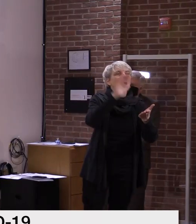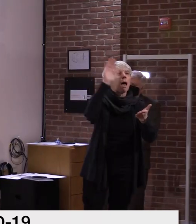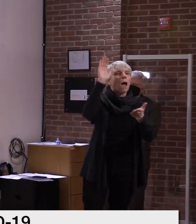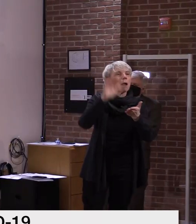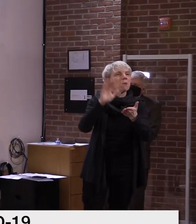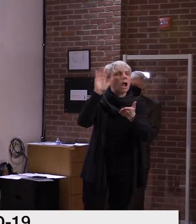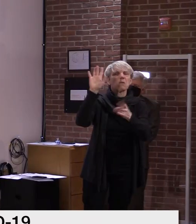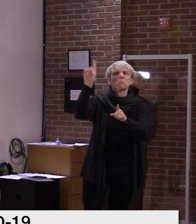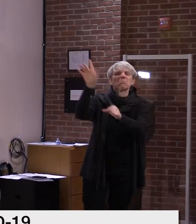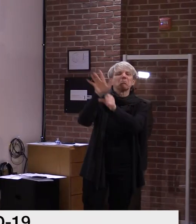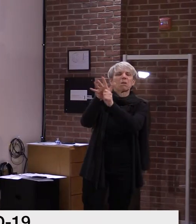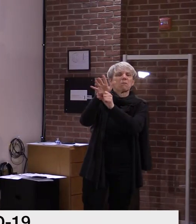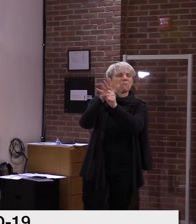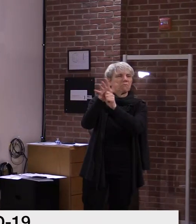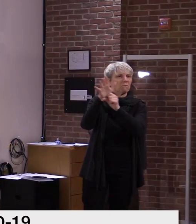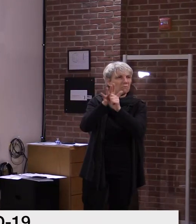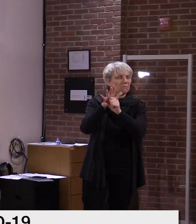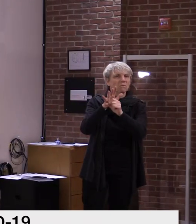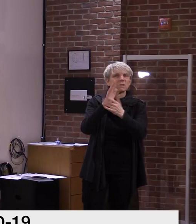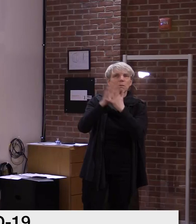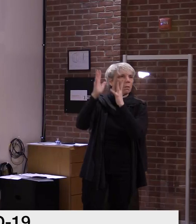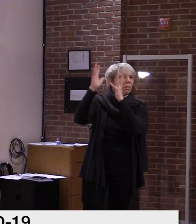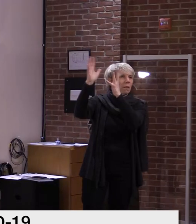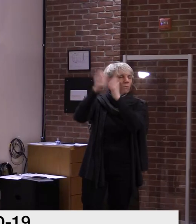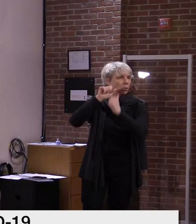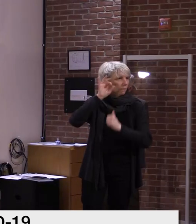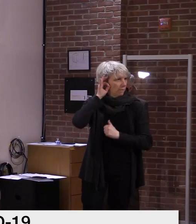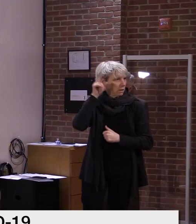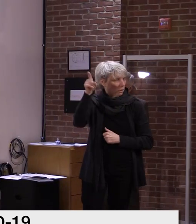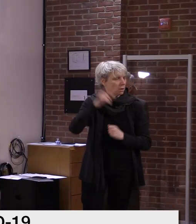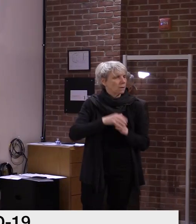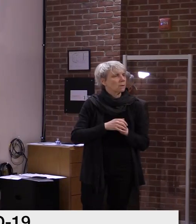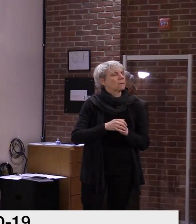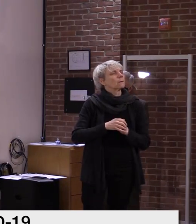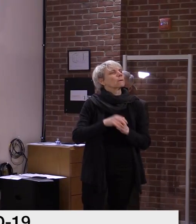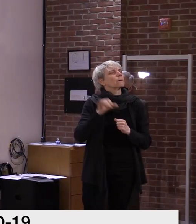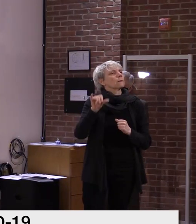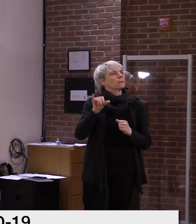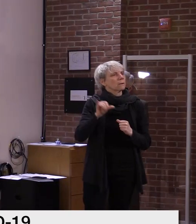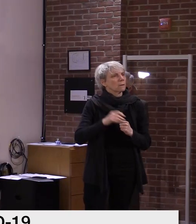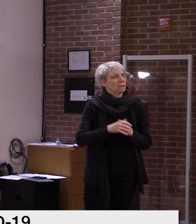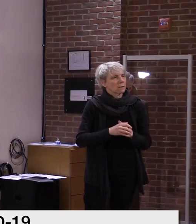government in their weekly allocations. I was wondering, does this play